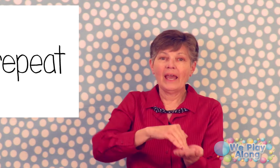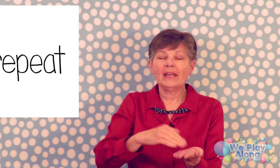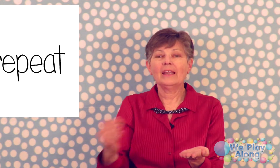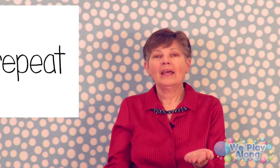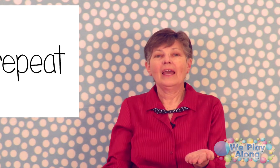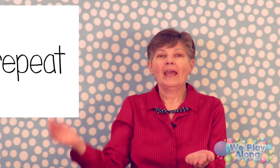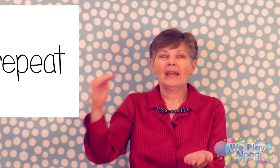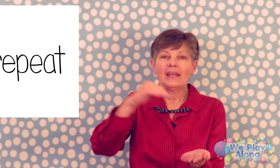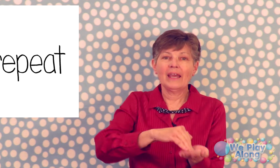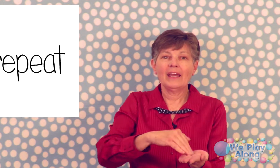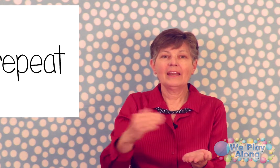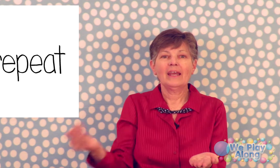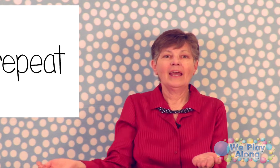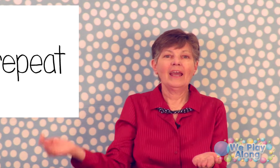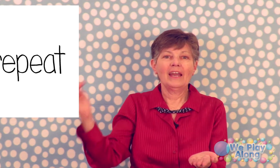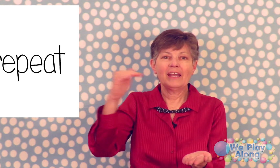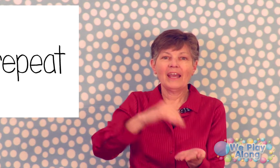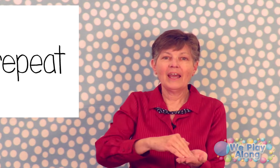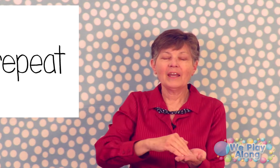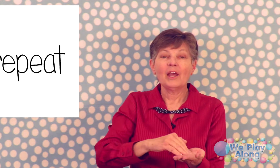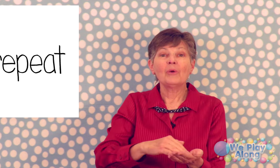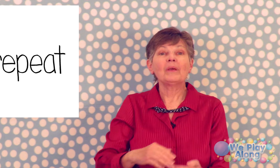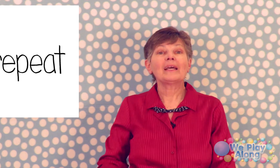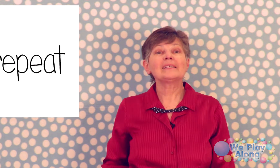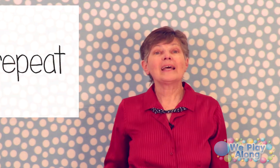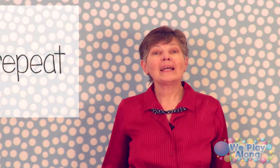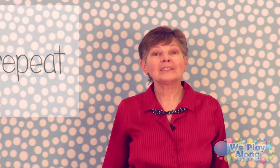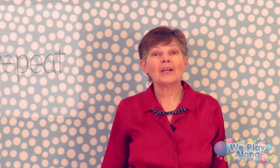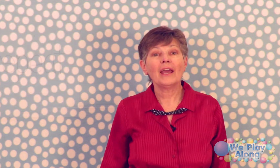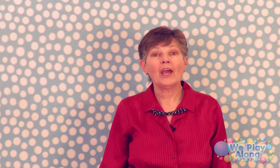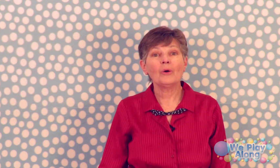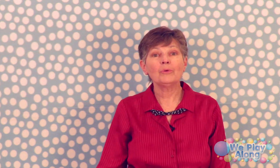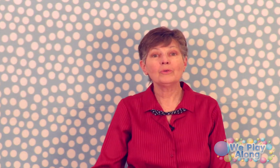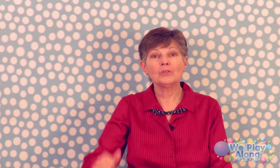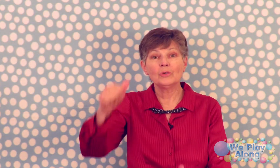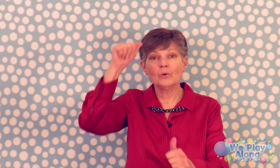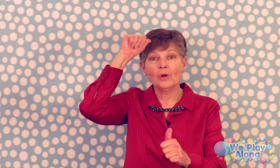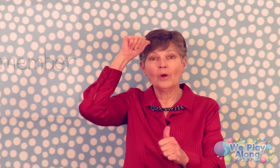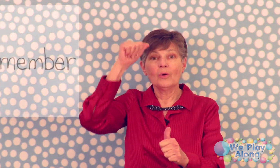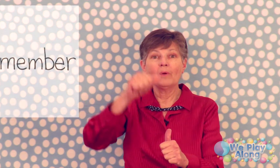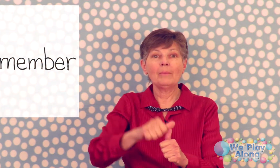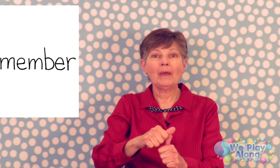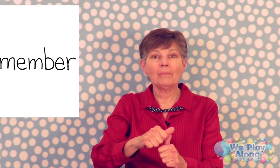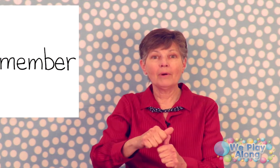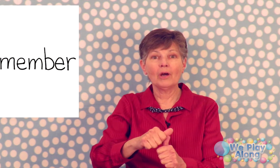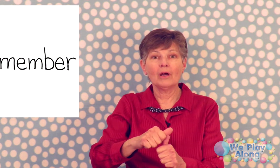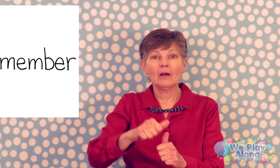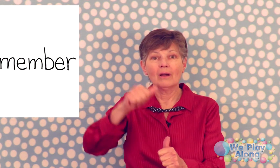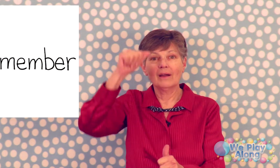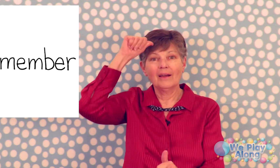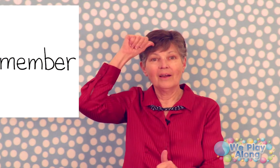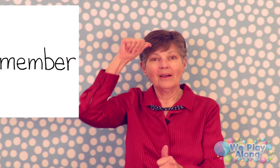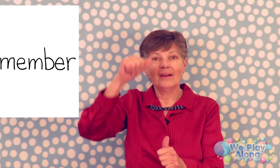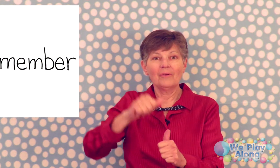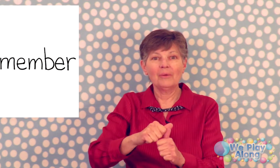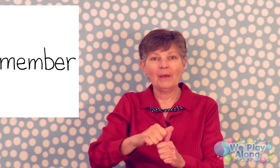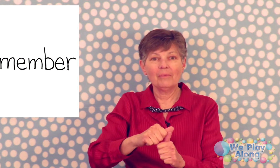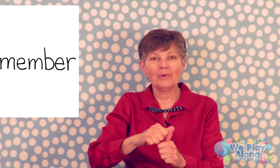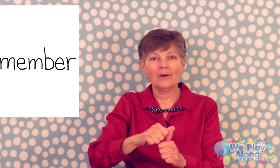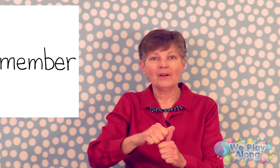again and again and again, because that's going to help you to remember. Remember.